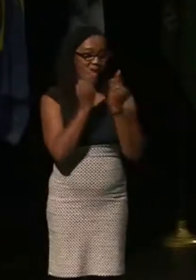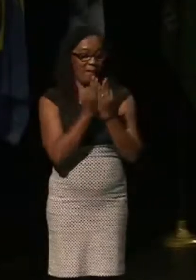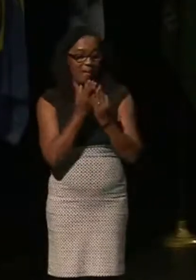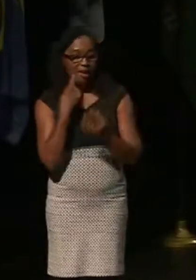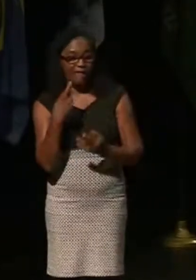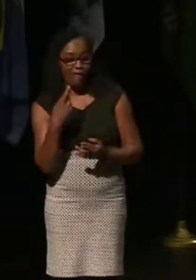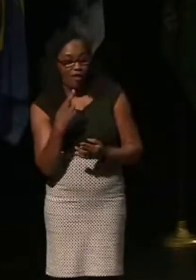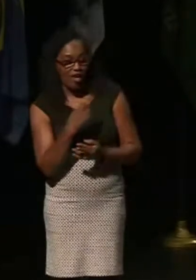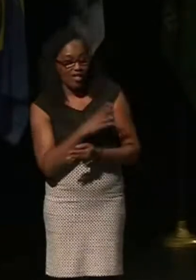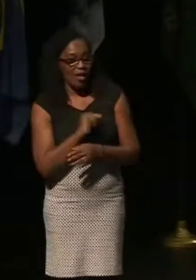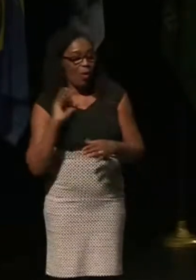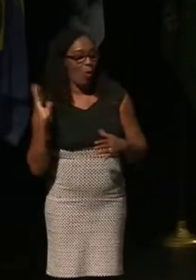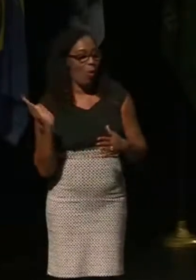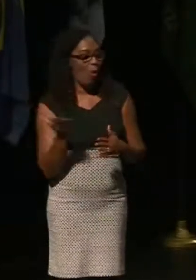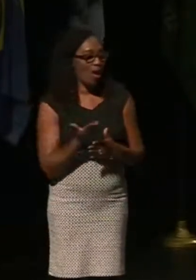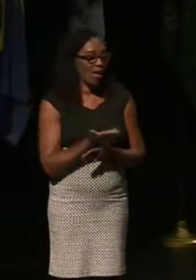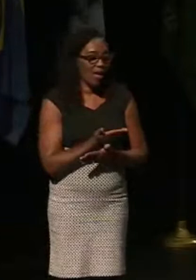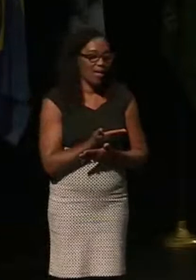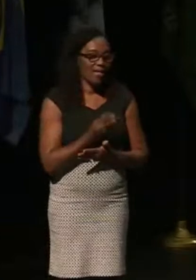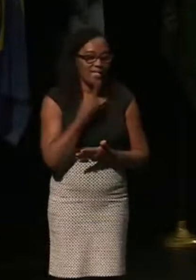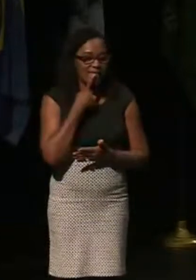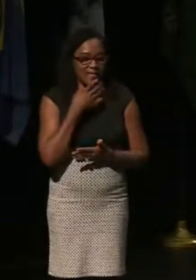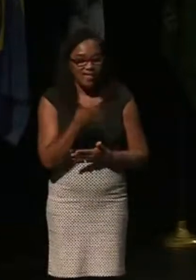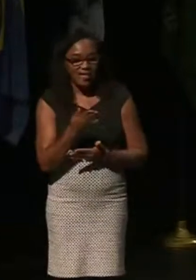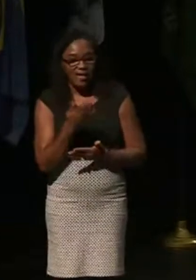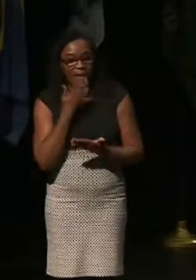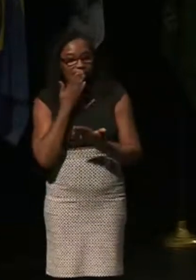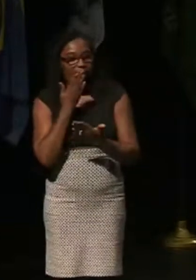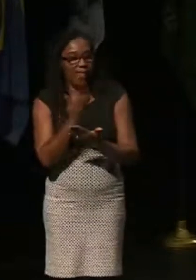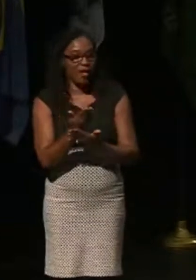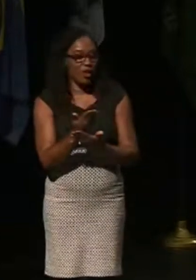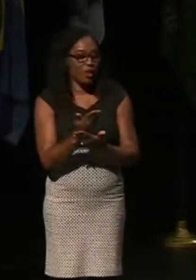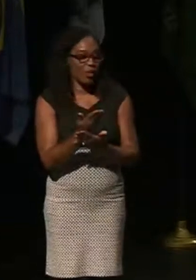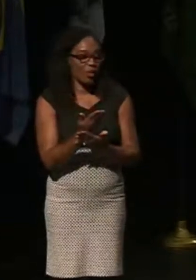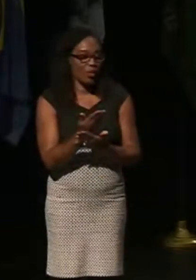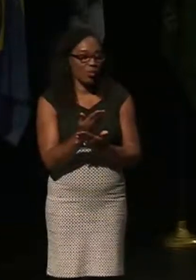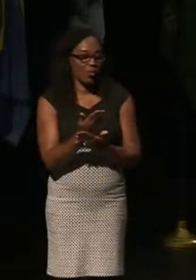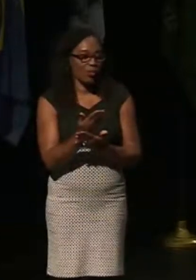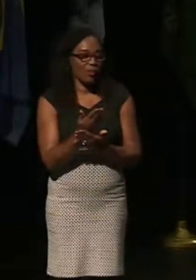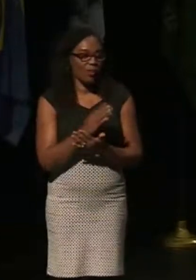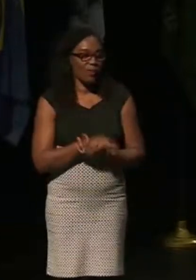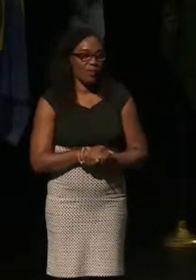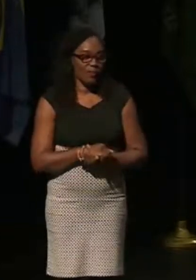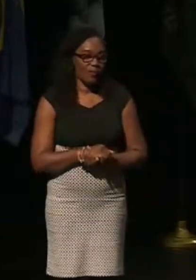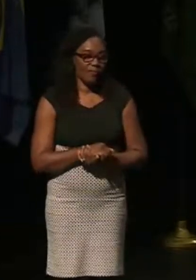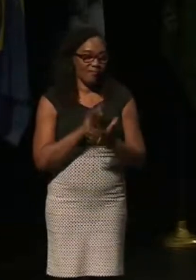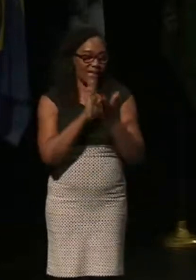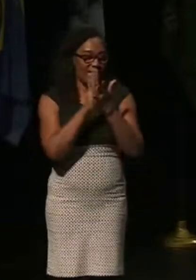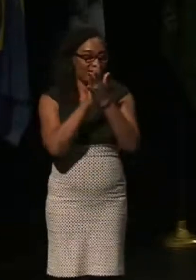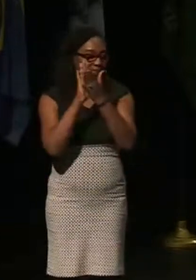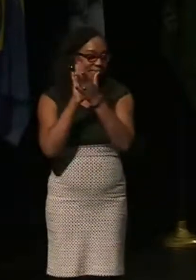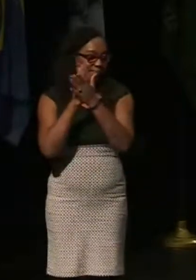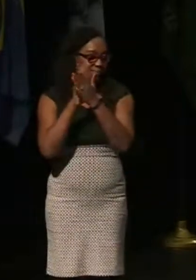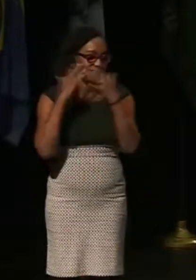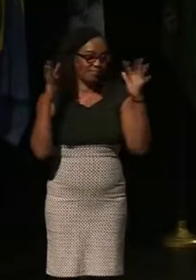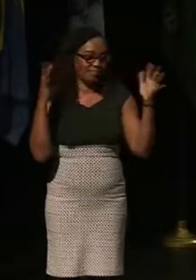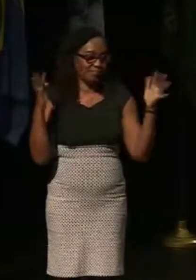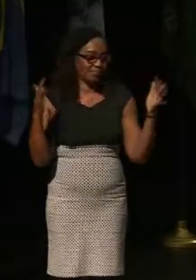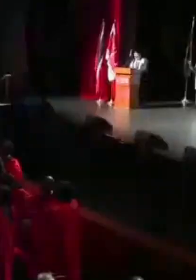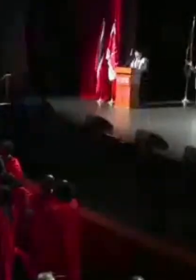friends, and well-wishers, and say thank you by a resounding round of applause.